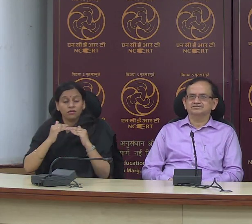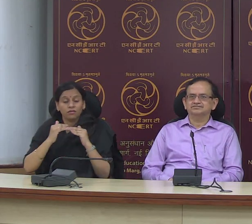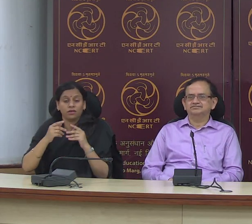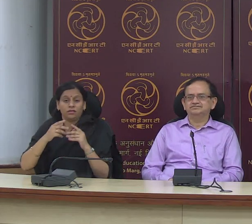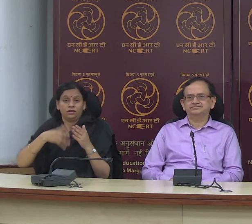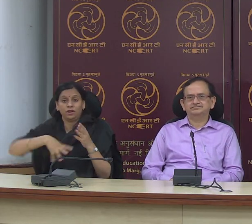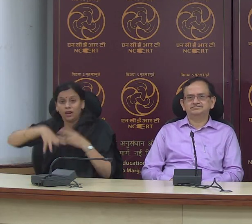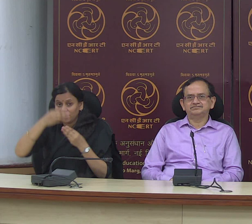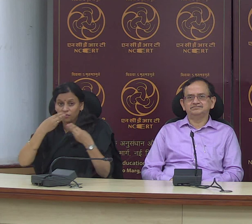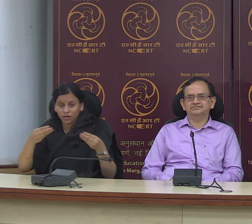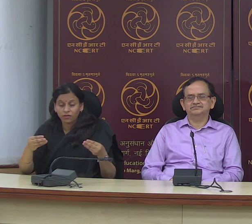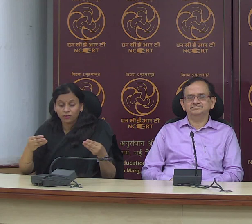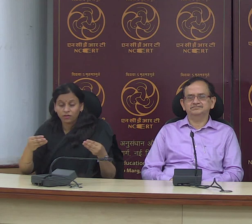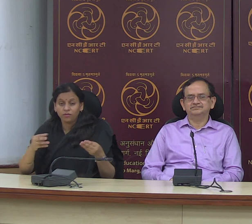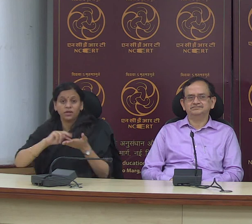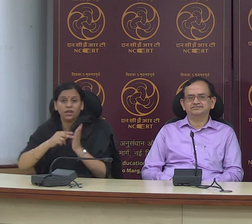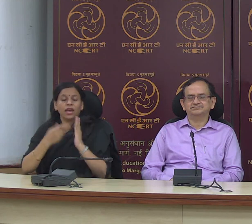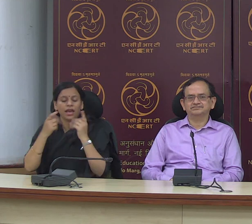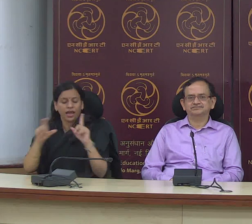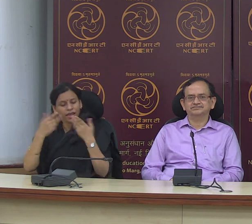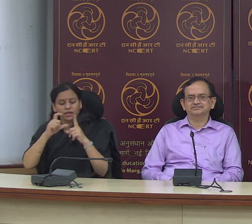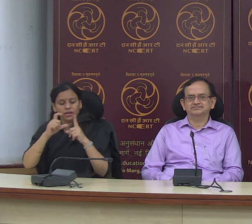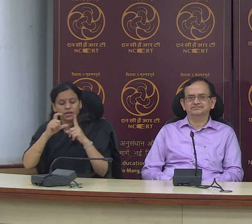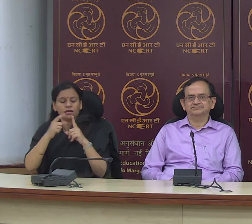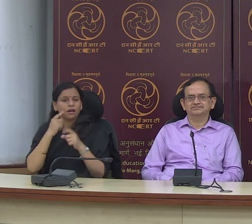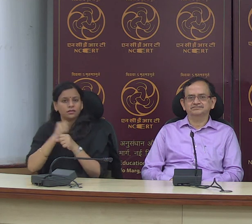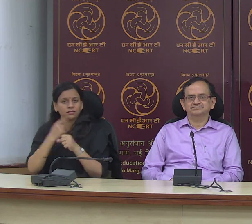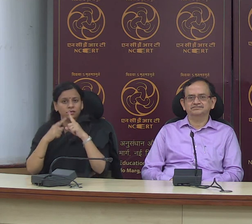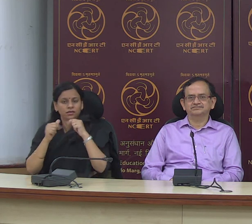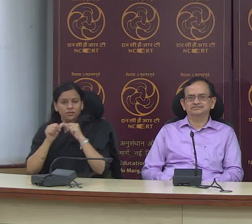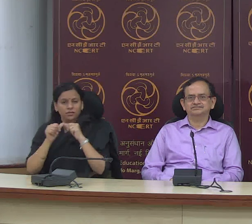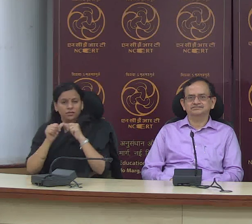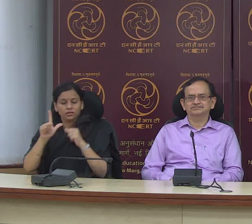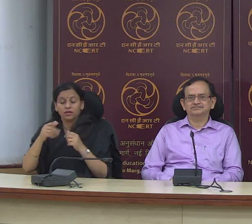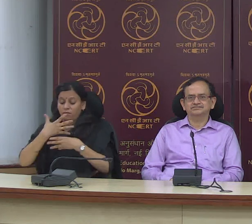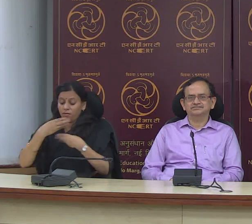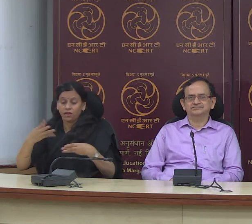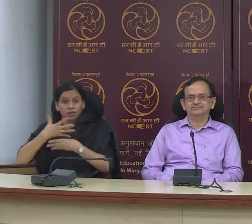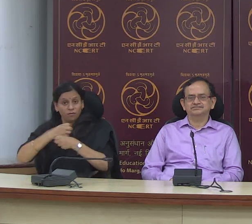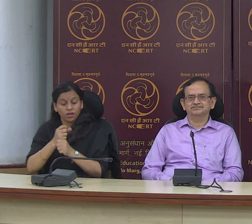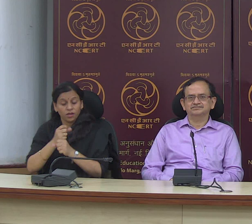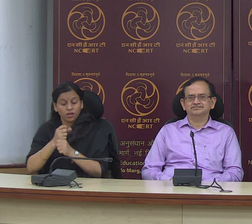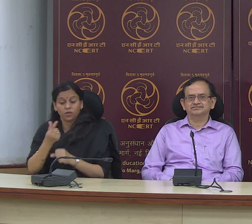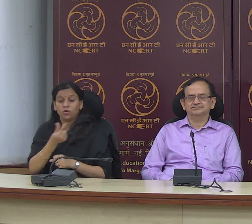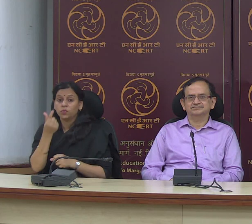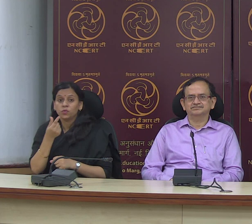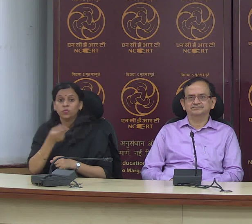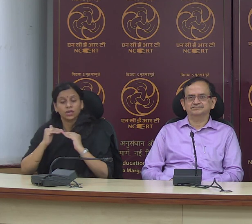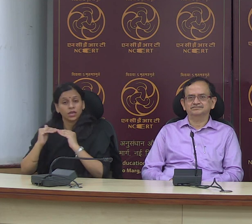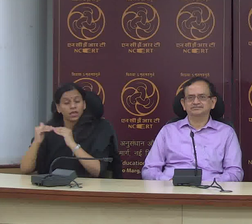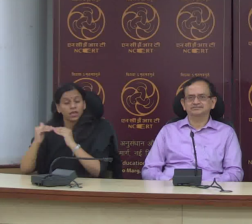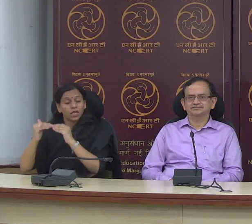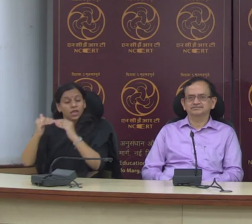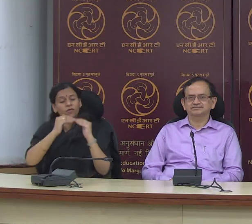it indicates that whatever digital content or whatever content we are preparing is useful equally